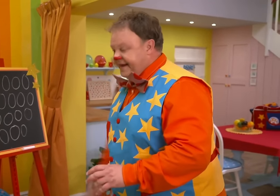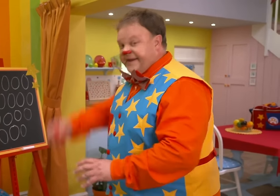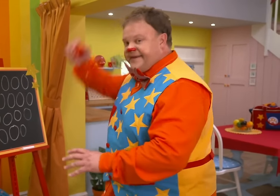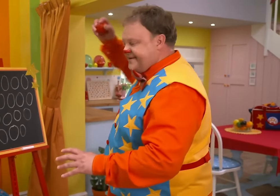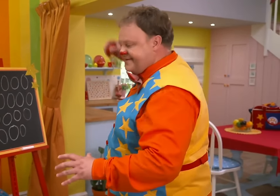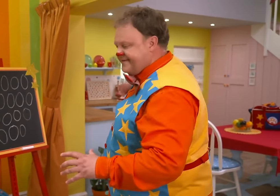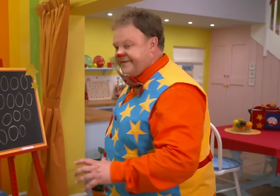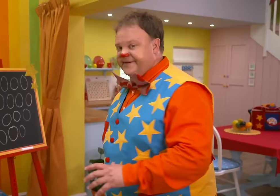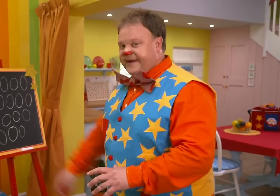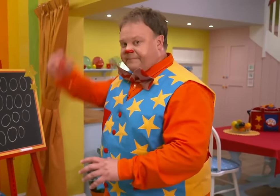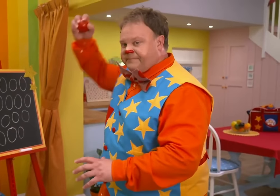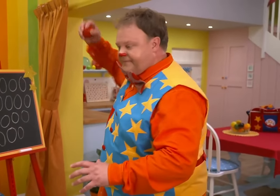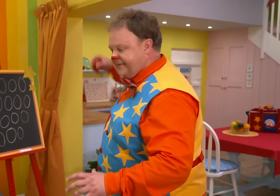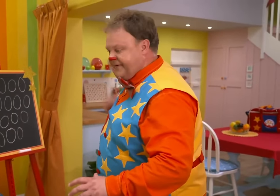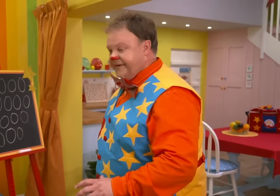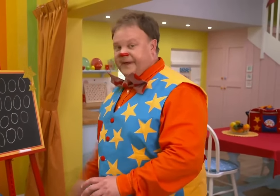Hi. Yep. Yep.